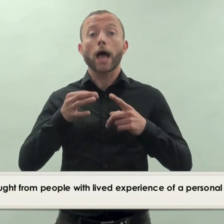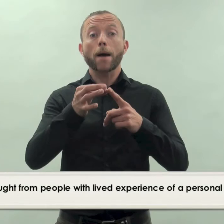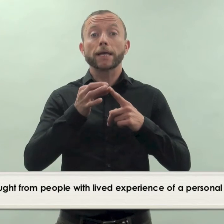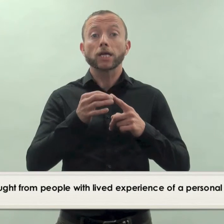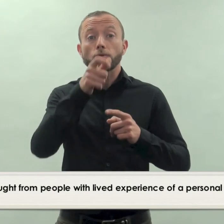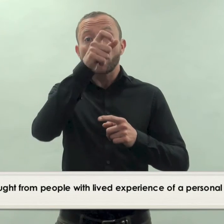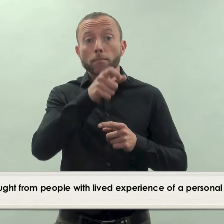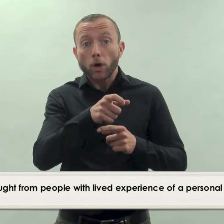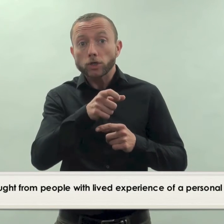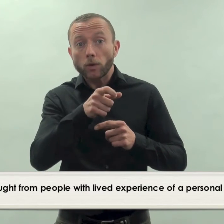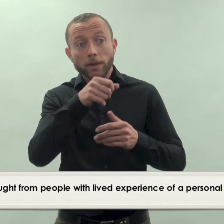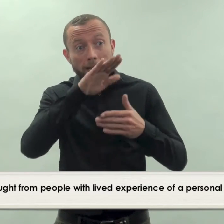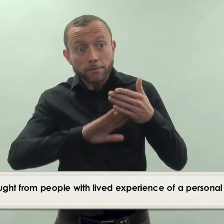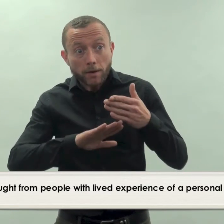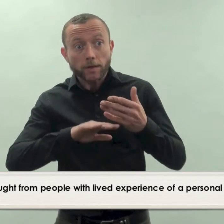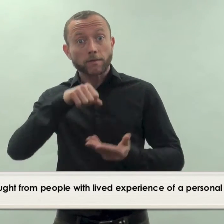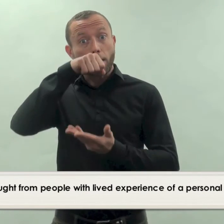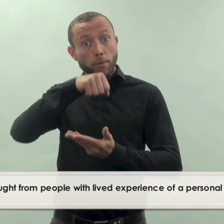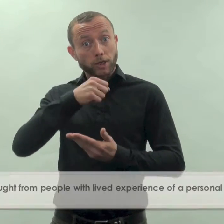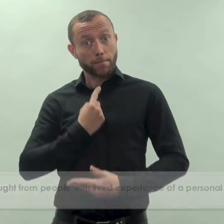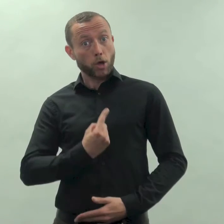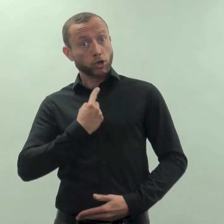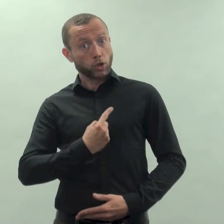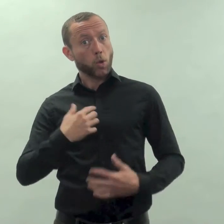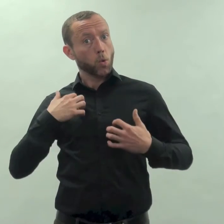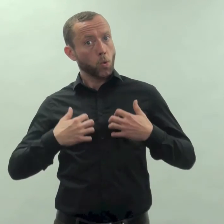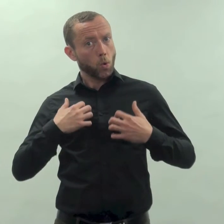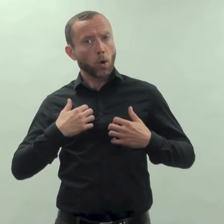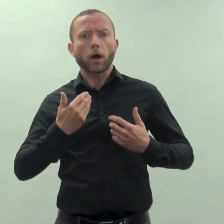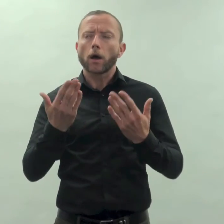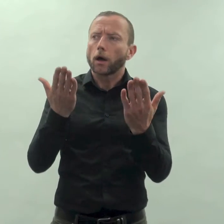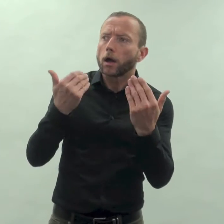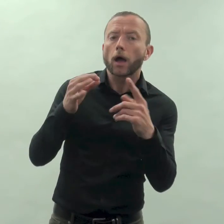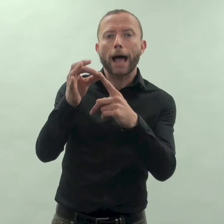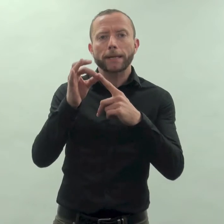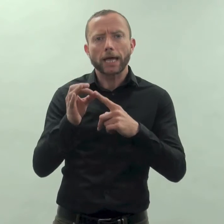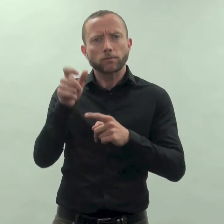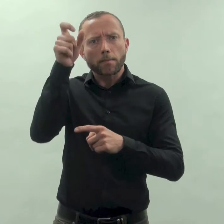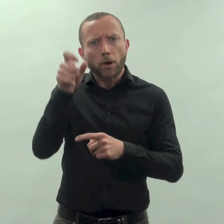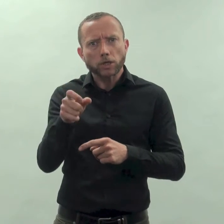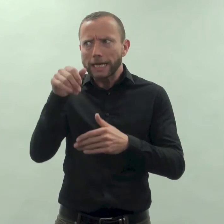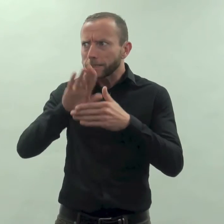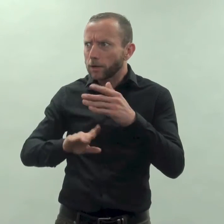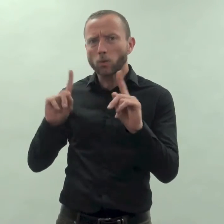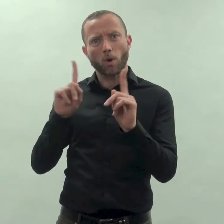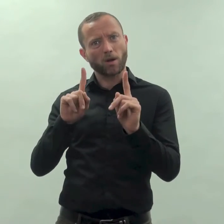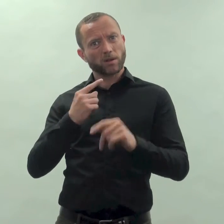Applications sought from people with lived experience of personal health budget. Applications are being sought from people with